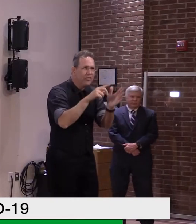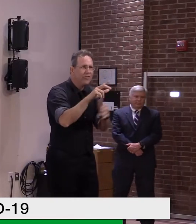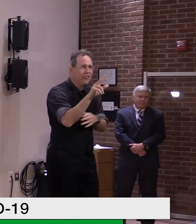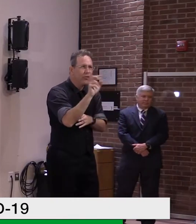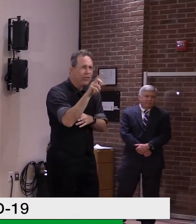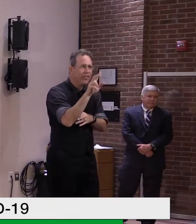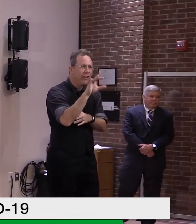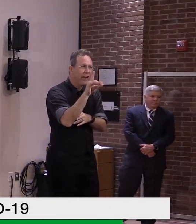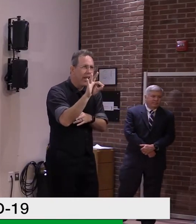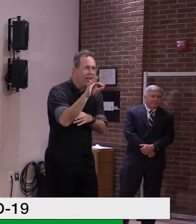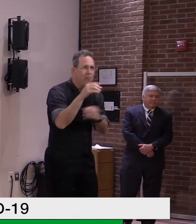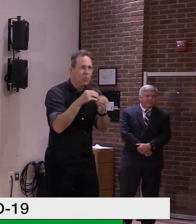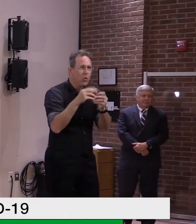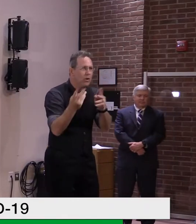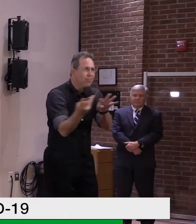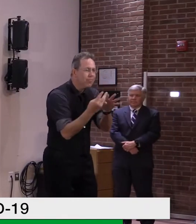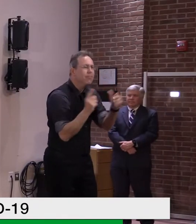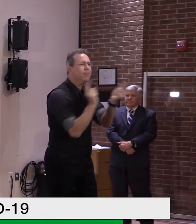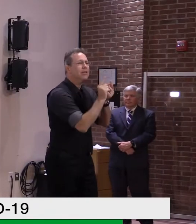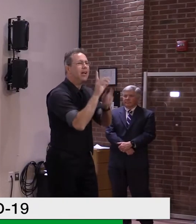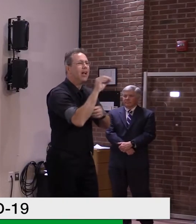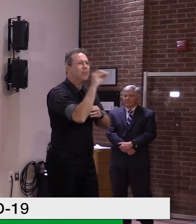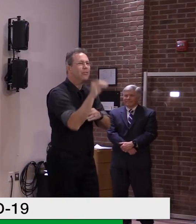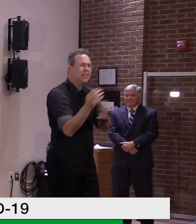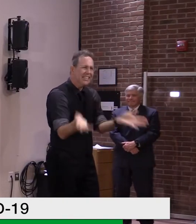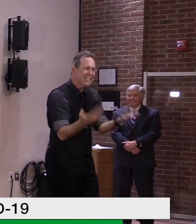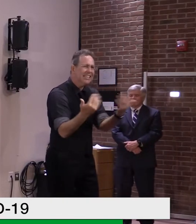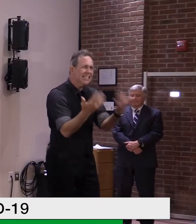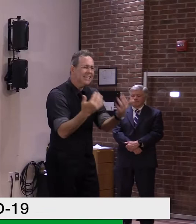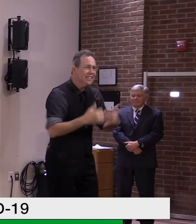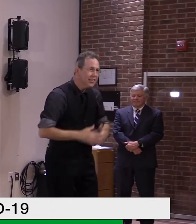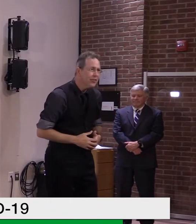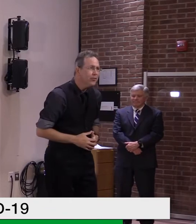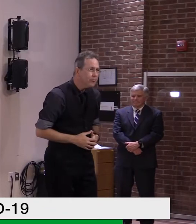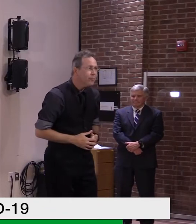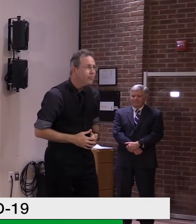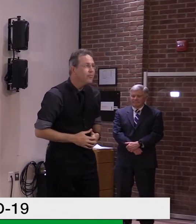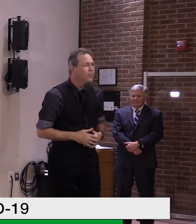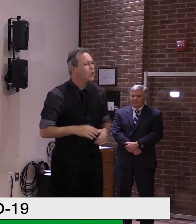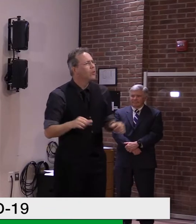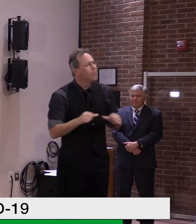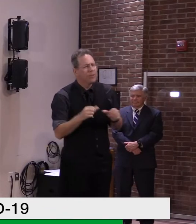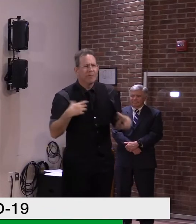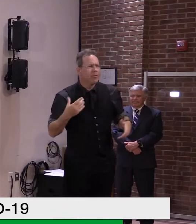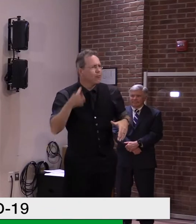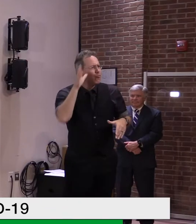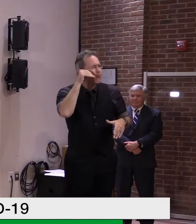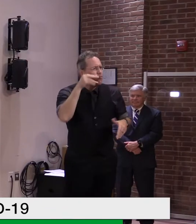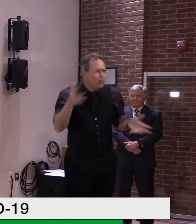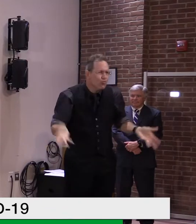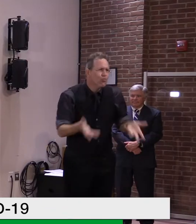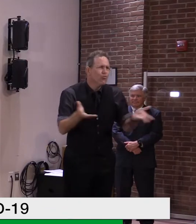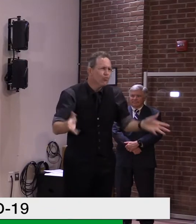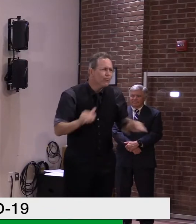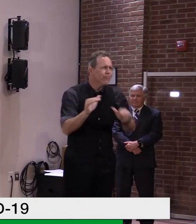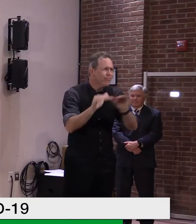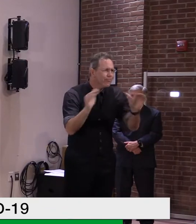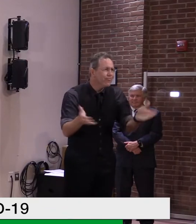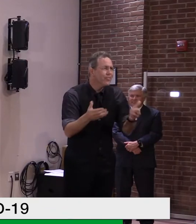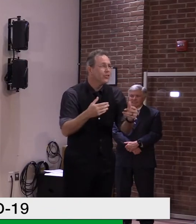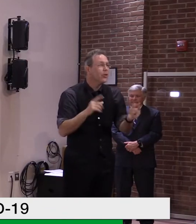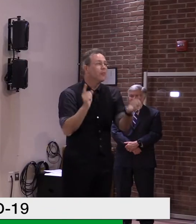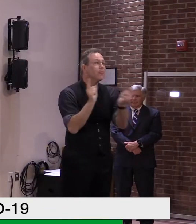3,129 people away from accomplishing that. And if we continue at, you know, a rate of 1,000 a day, we could